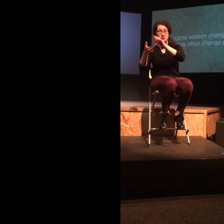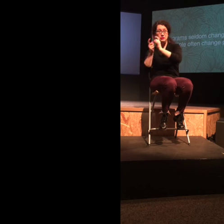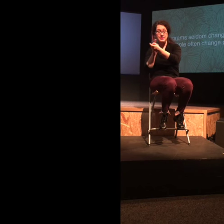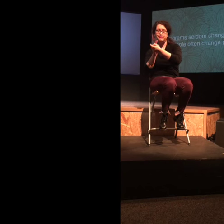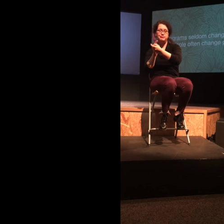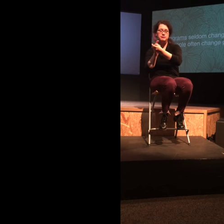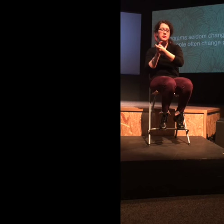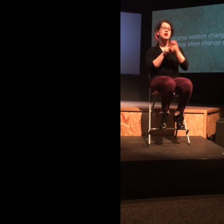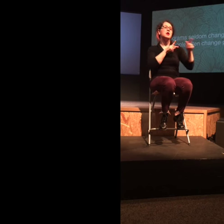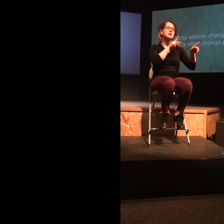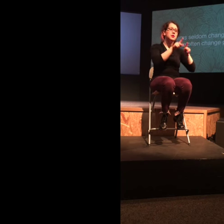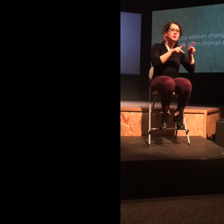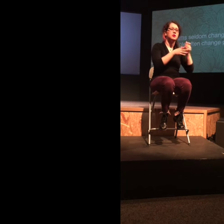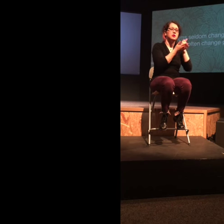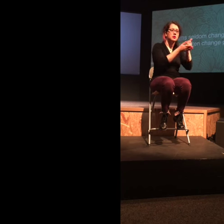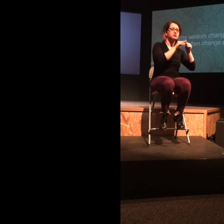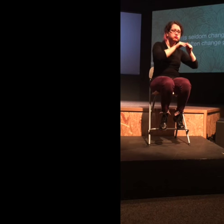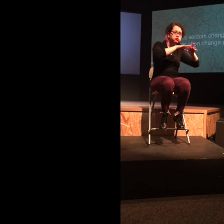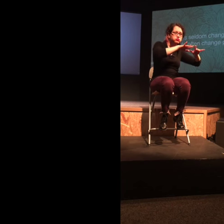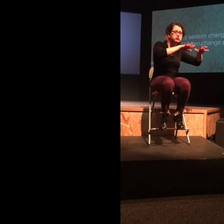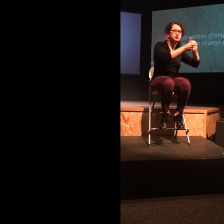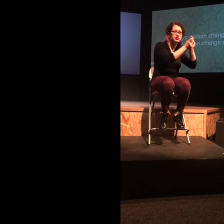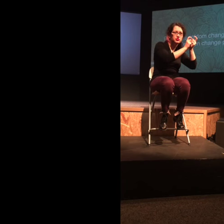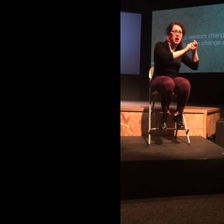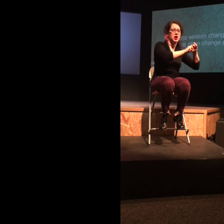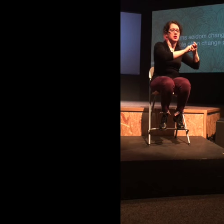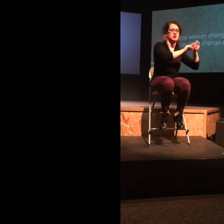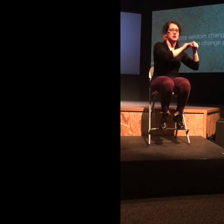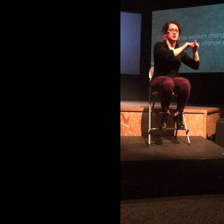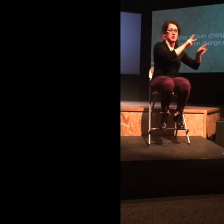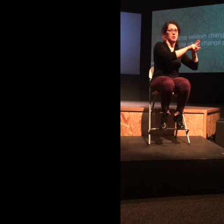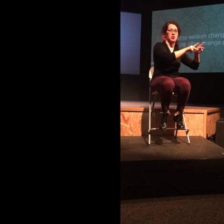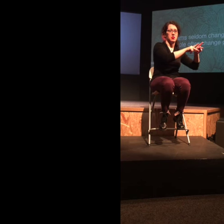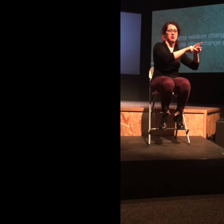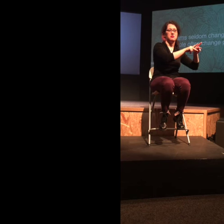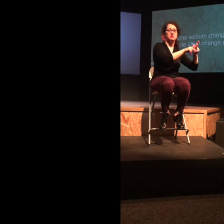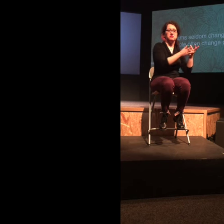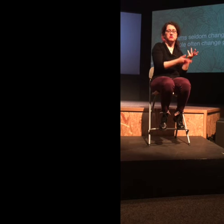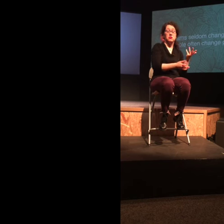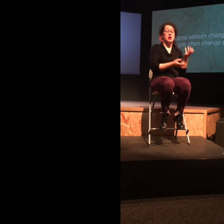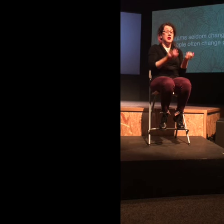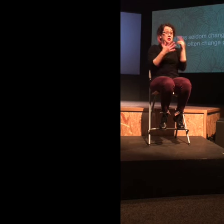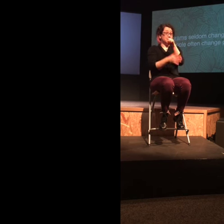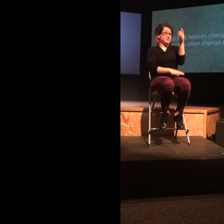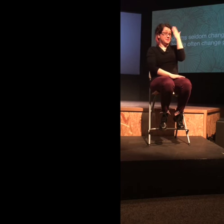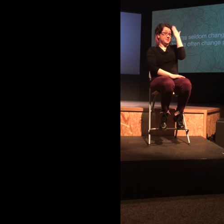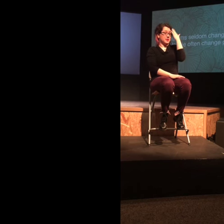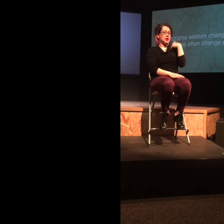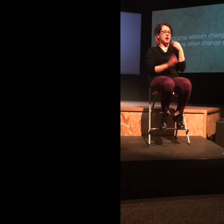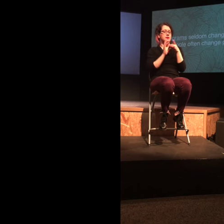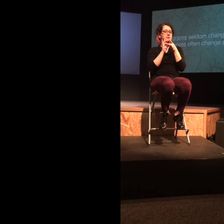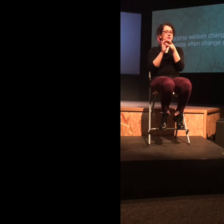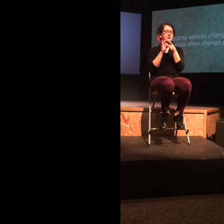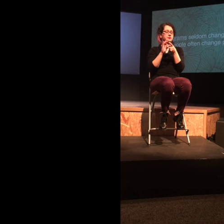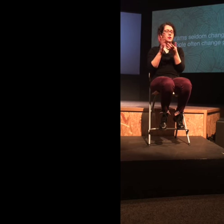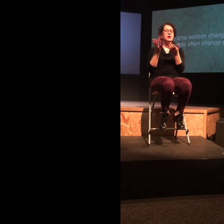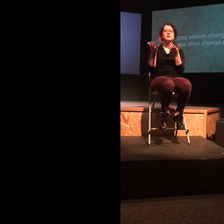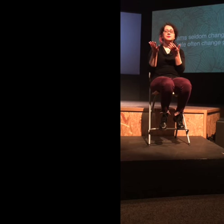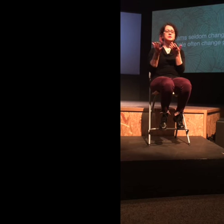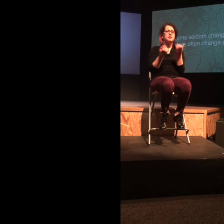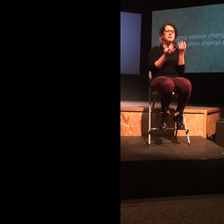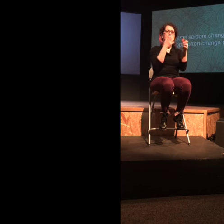people often change people. Some of you may know that I am connected. I've worked here